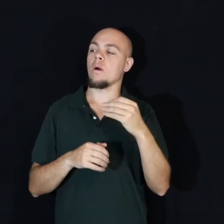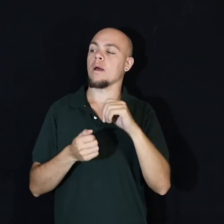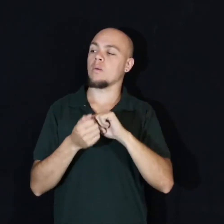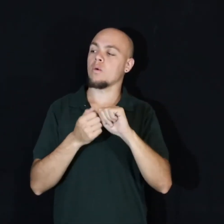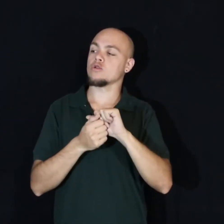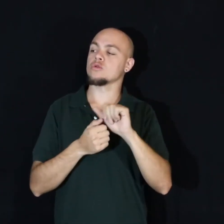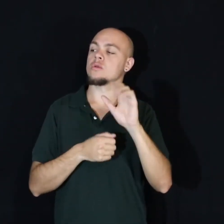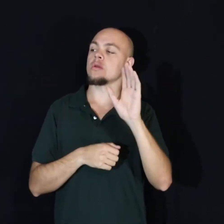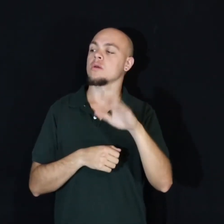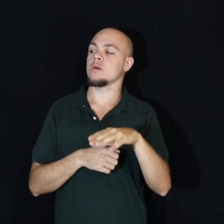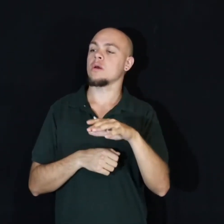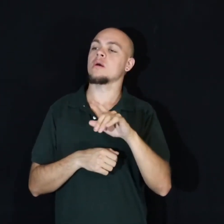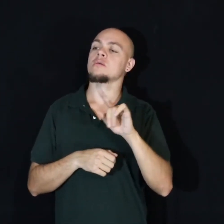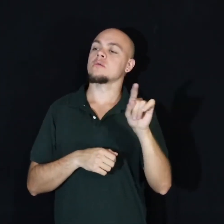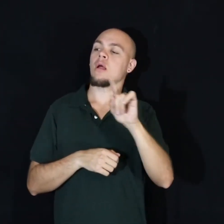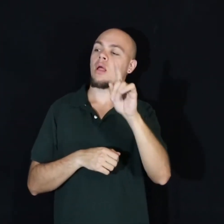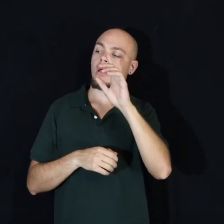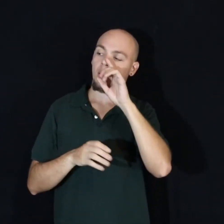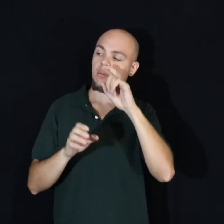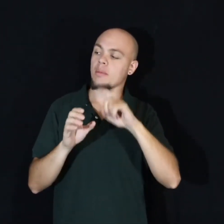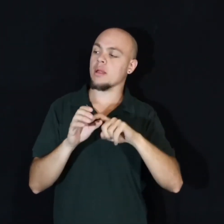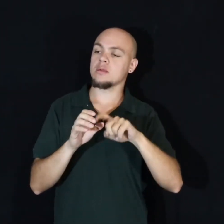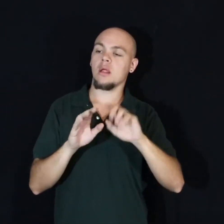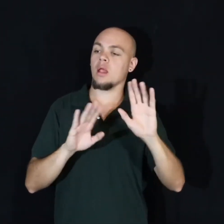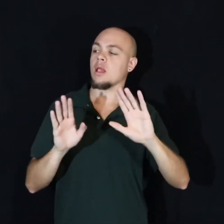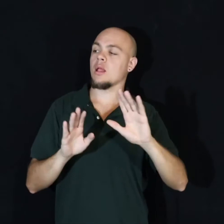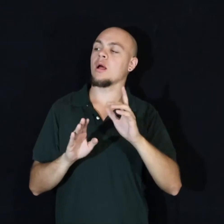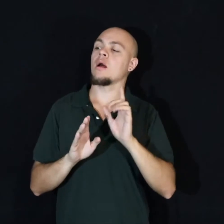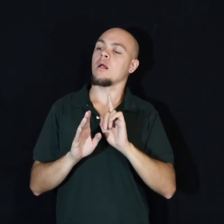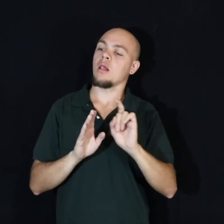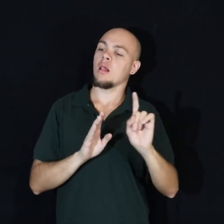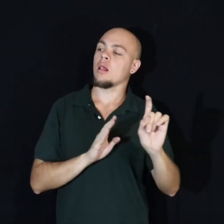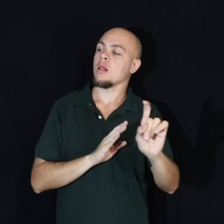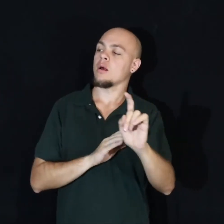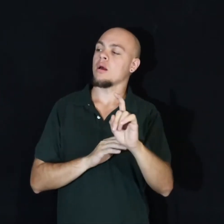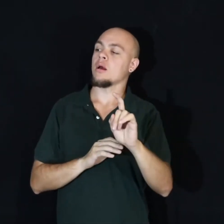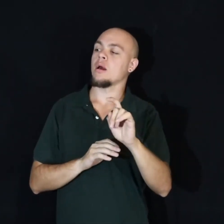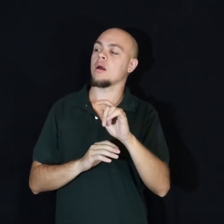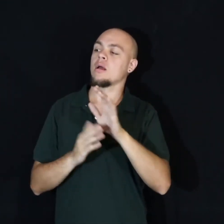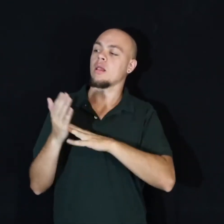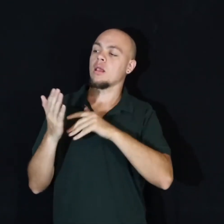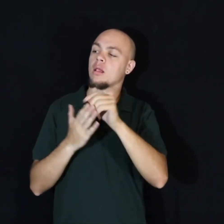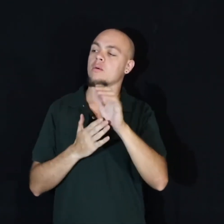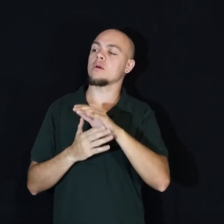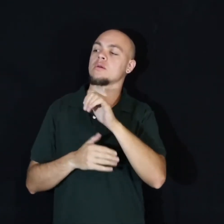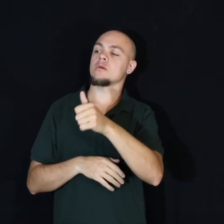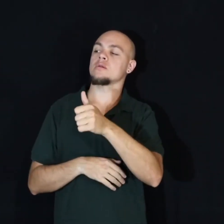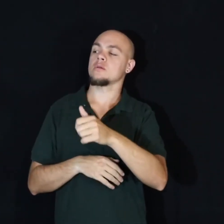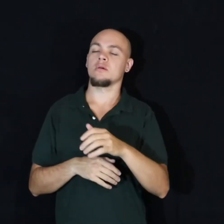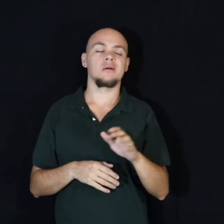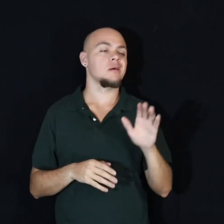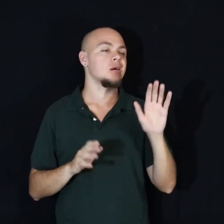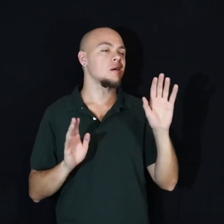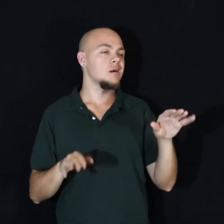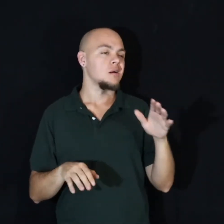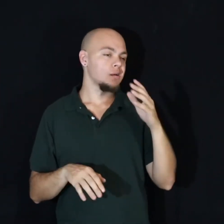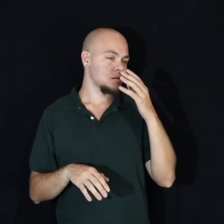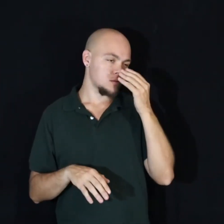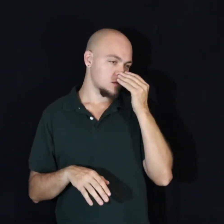'long tend my own business. She lied she'd tend to the whitewashin'." "Oh, never you mind what she said, Jim. That's the way she always